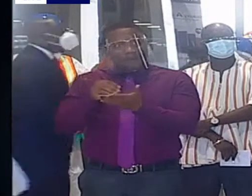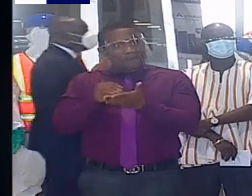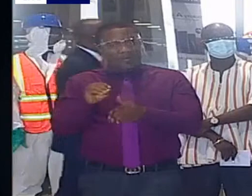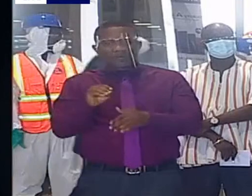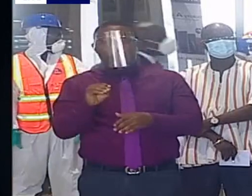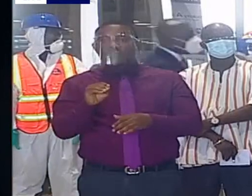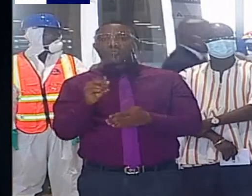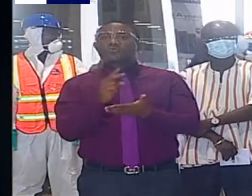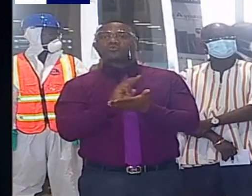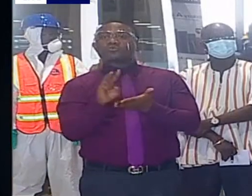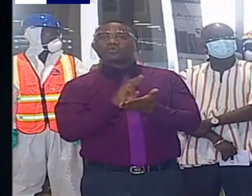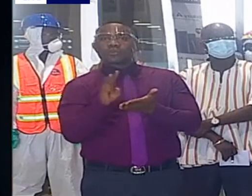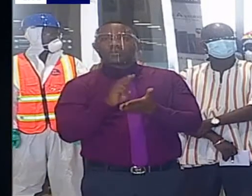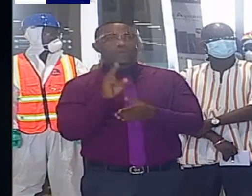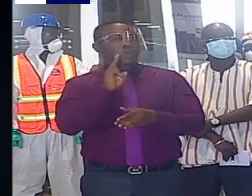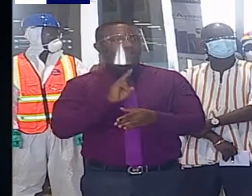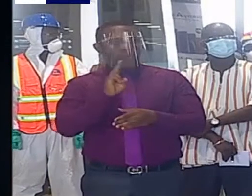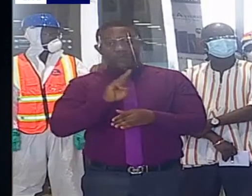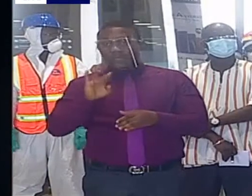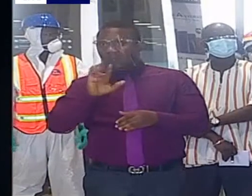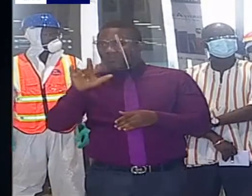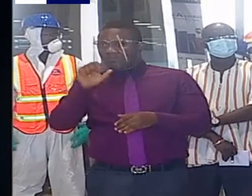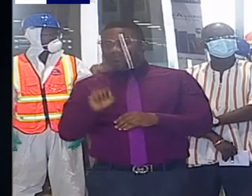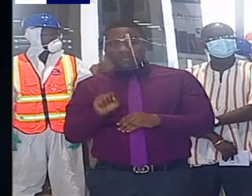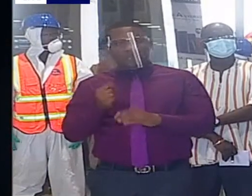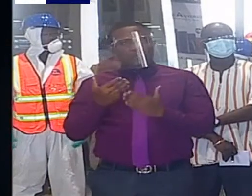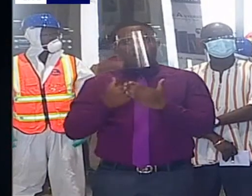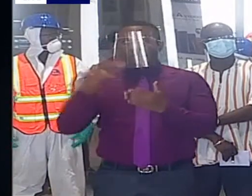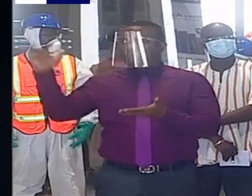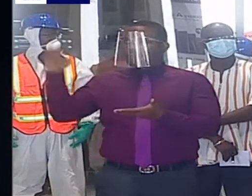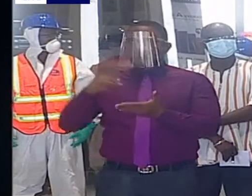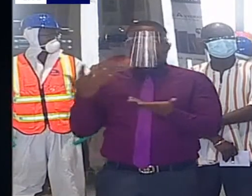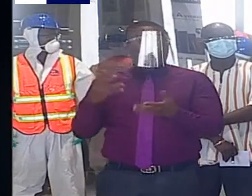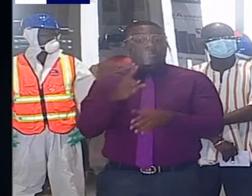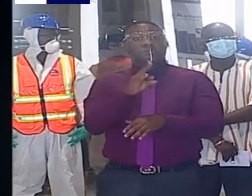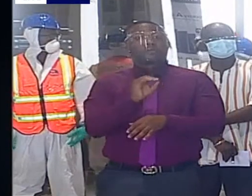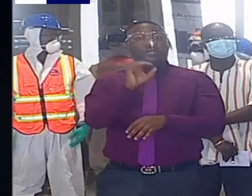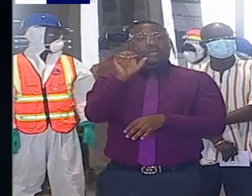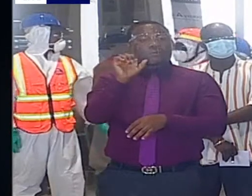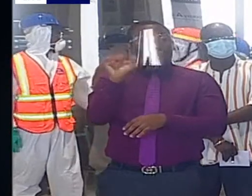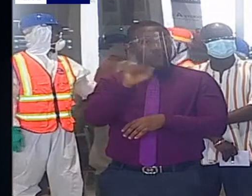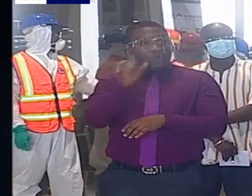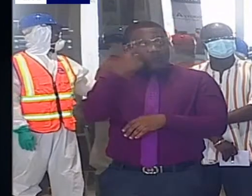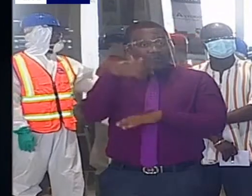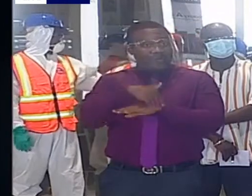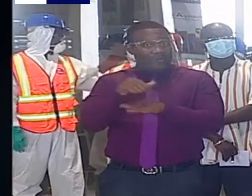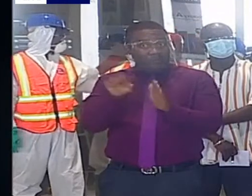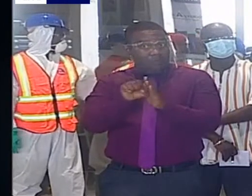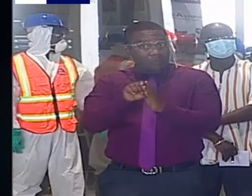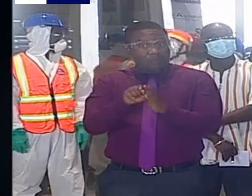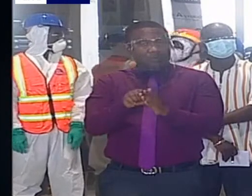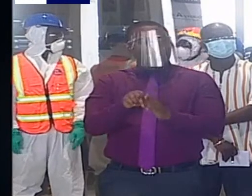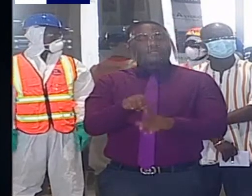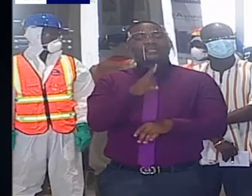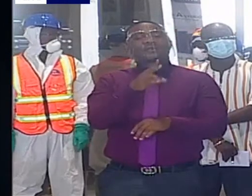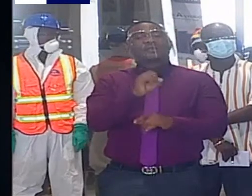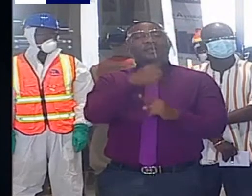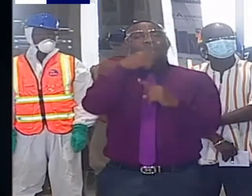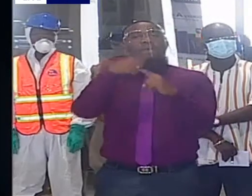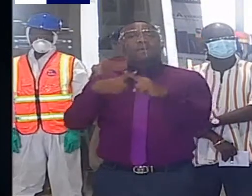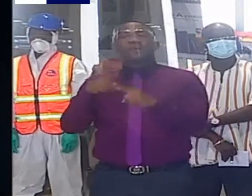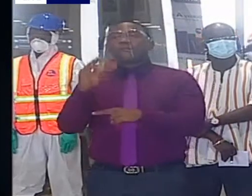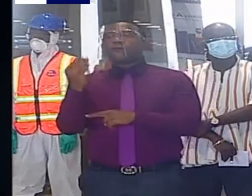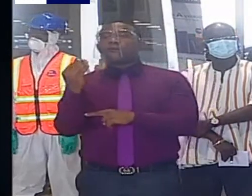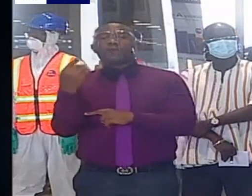coming to Ghana. And if paying an average of, let's say, even $70 a night, to multiply $70 by